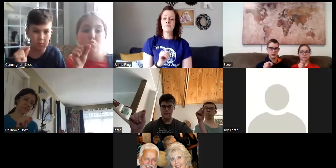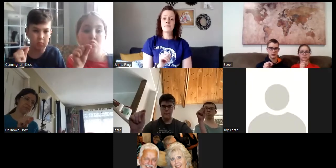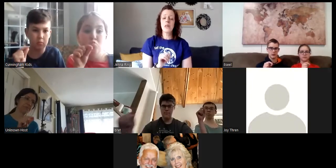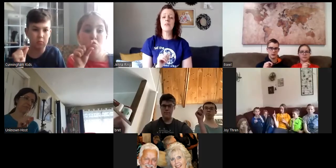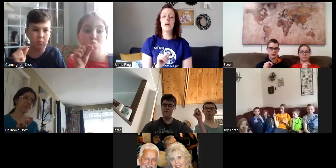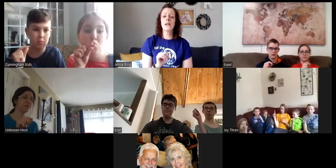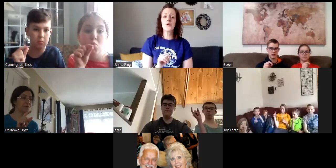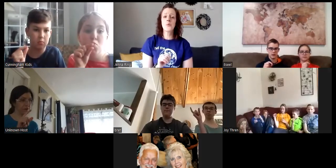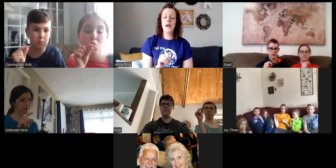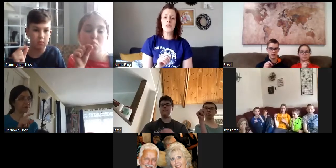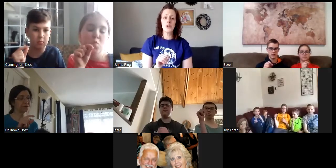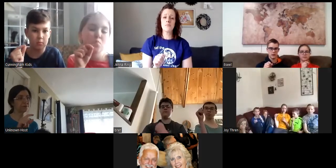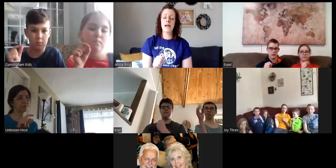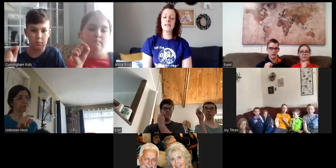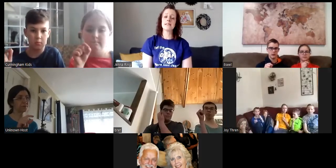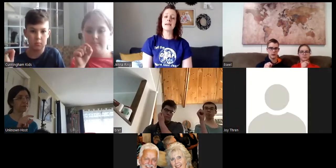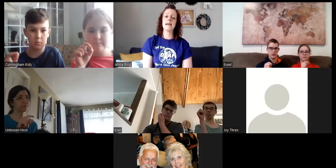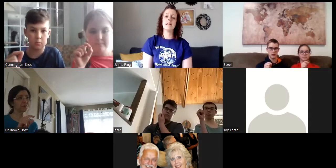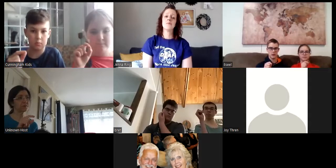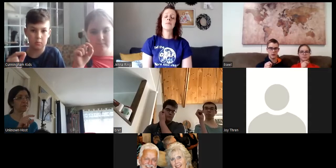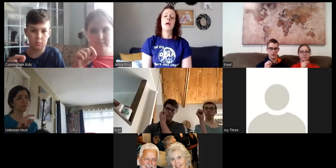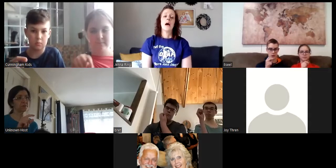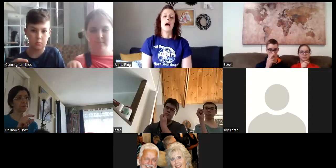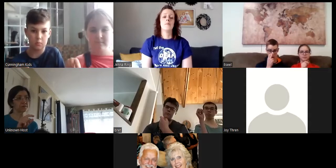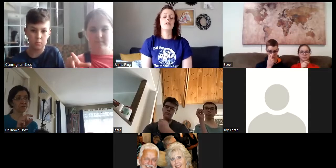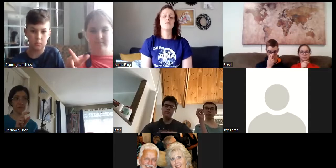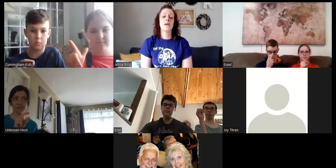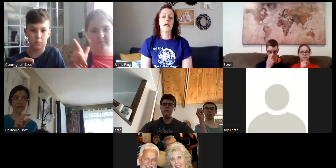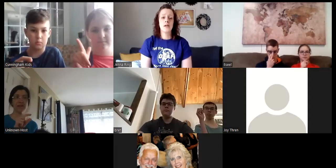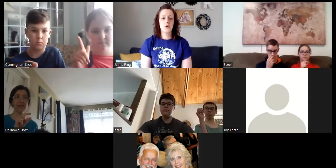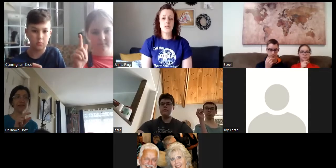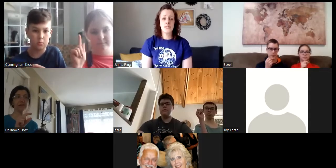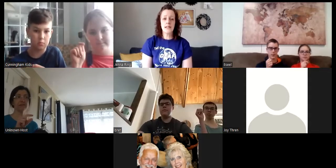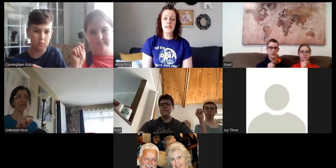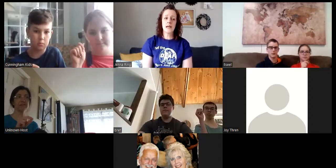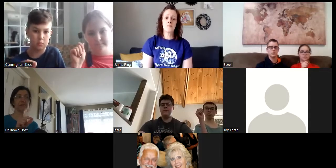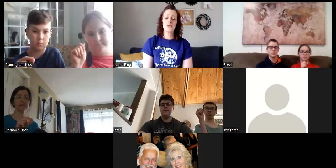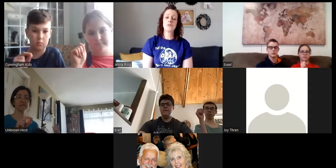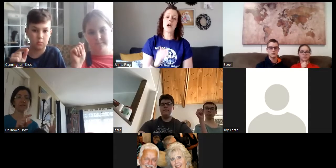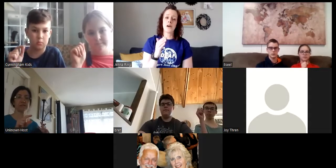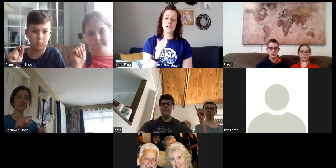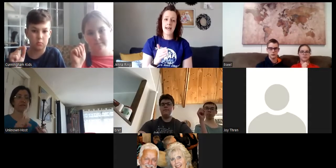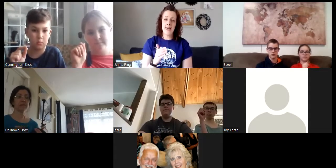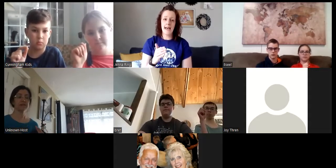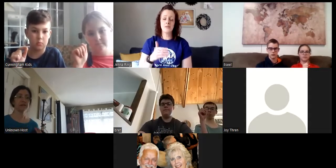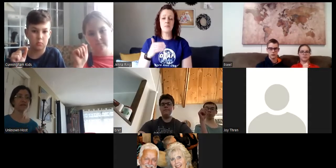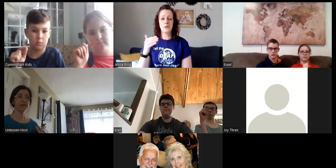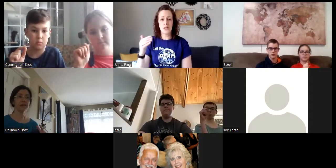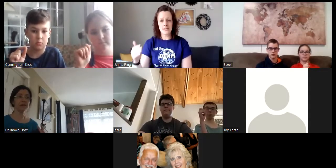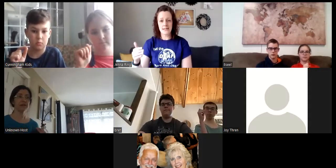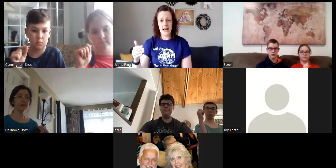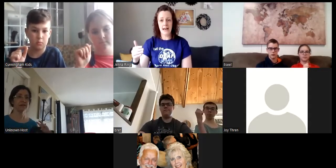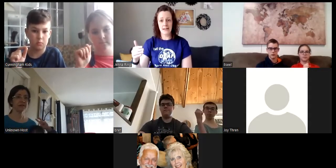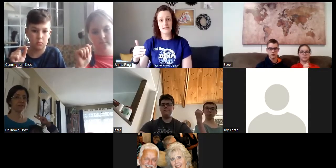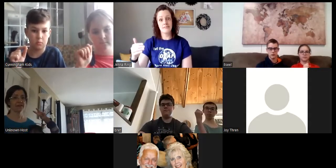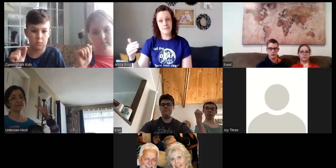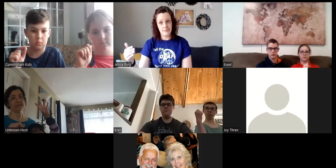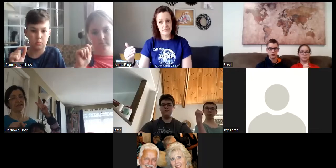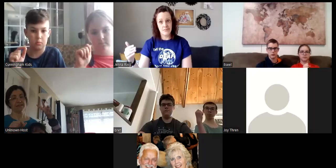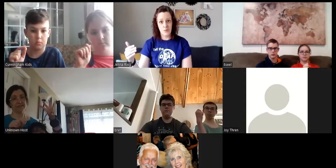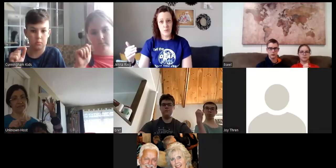now, another way that you might see it is because your team numbers are 10 plus